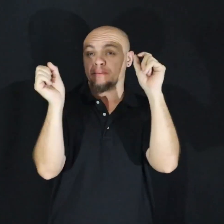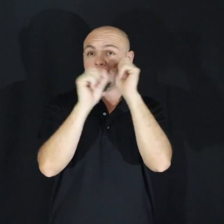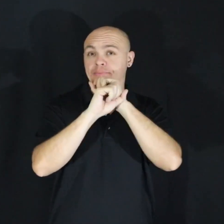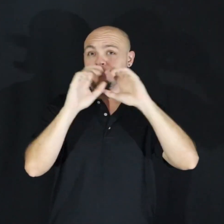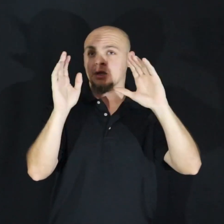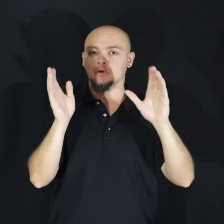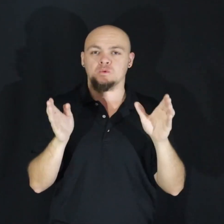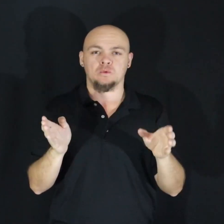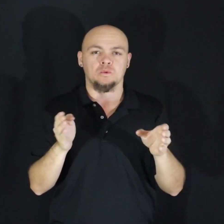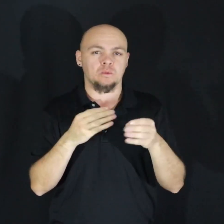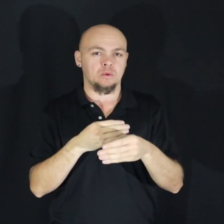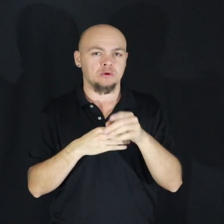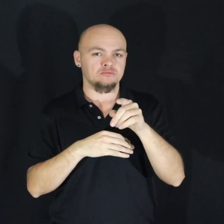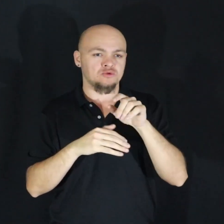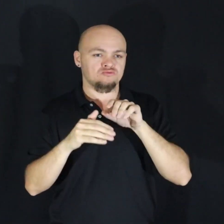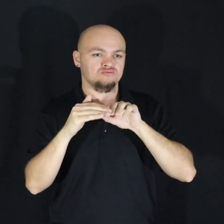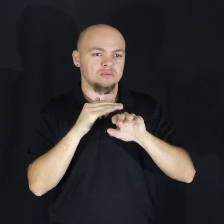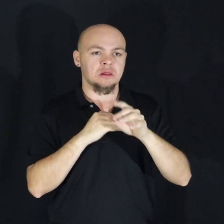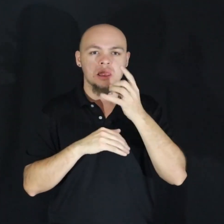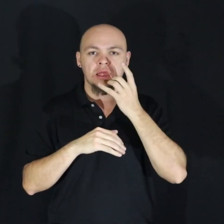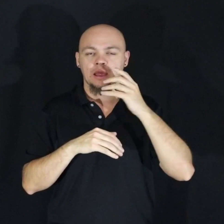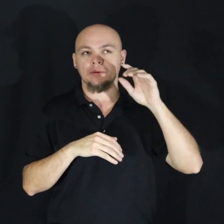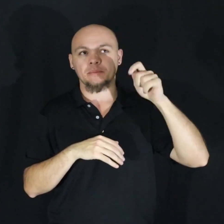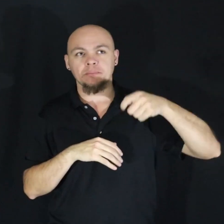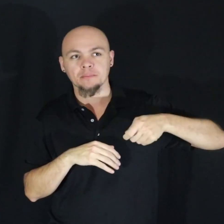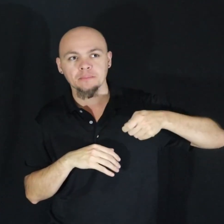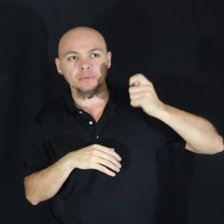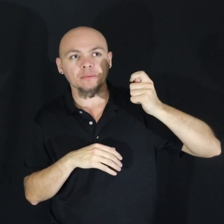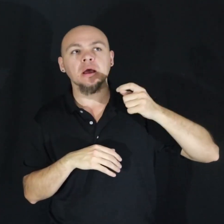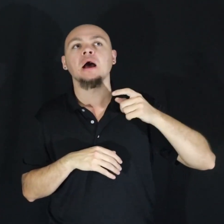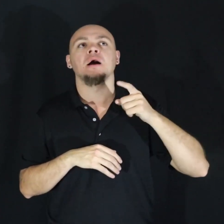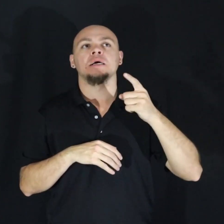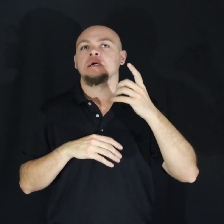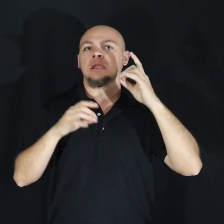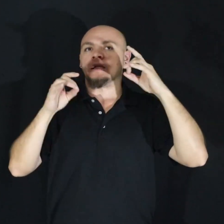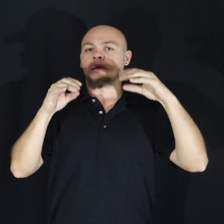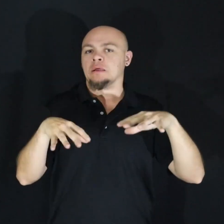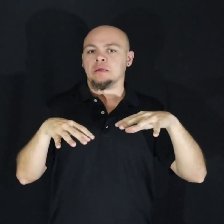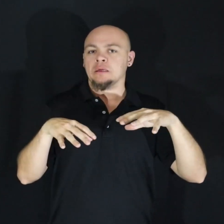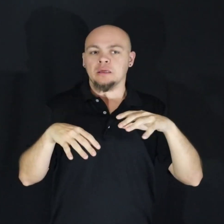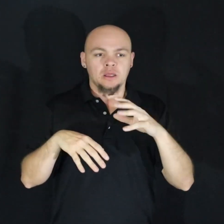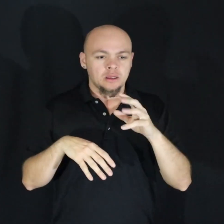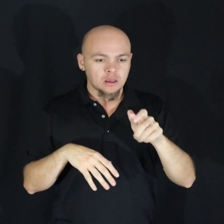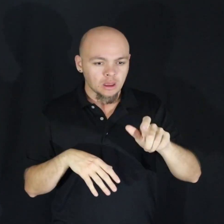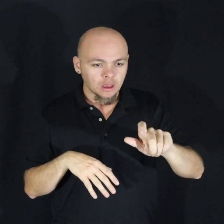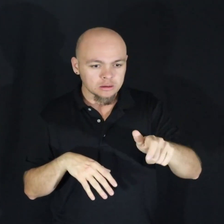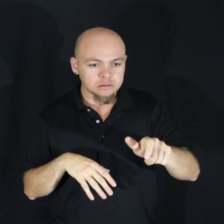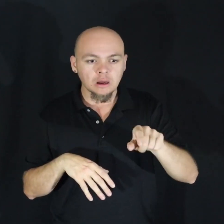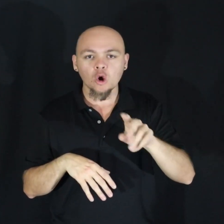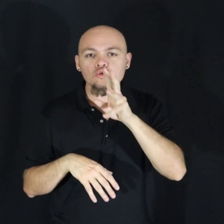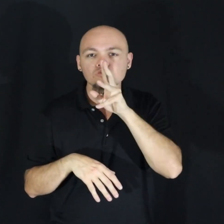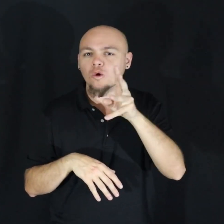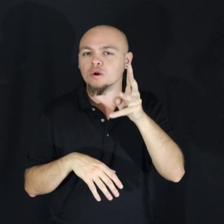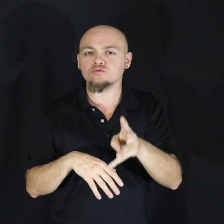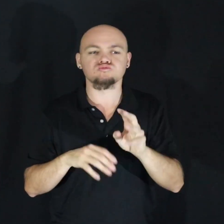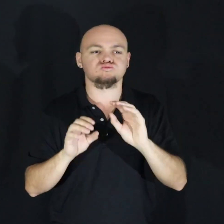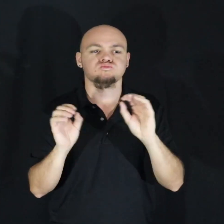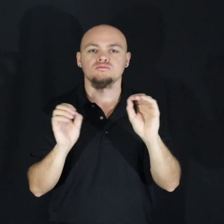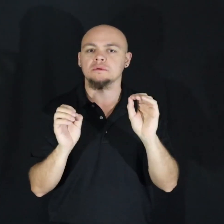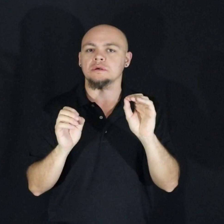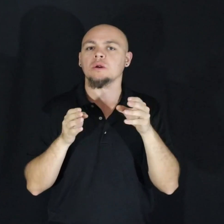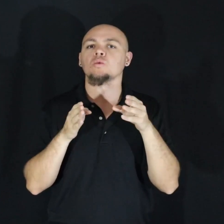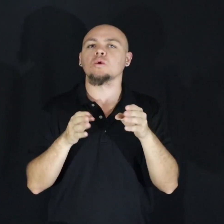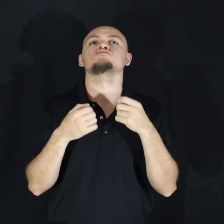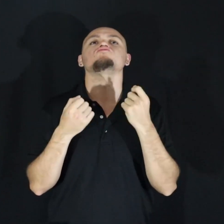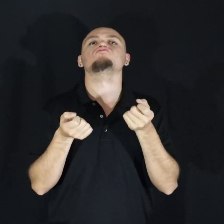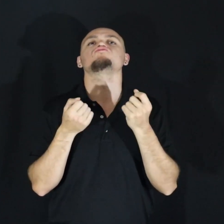into a room, you turn on the light, and the light switch doesn't work. You turn on a faucet, and no water runs. You go down a